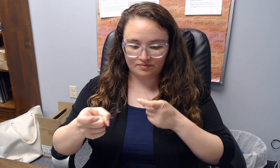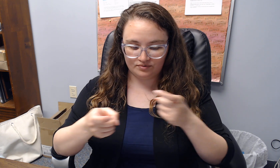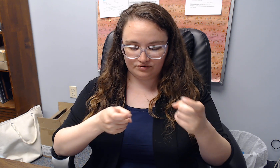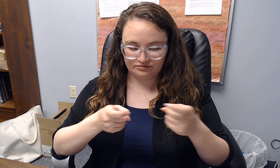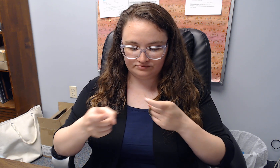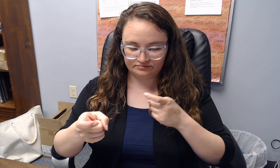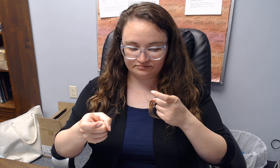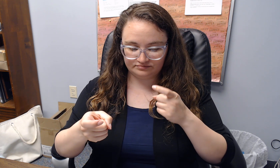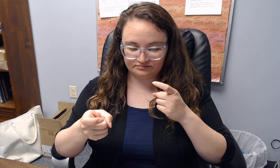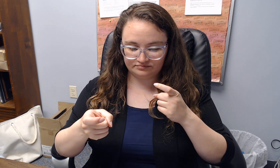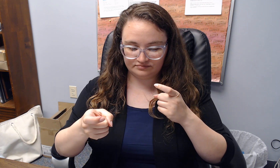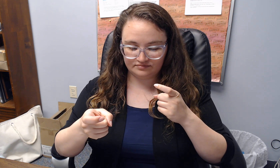untamable.